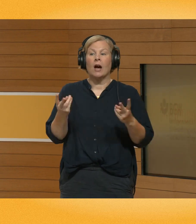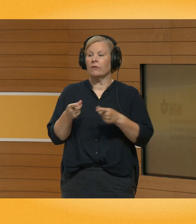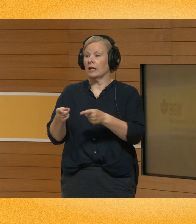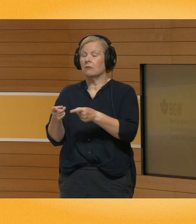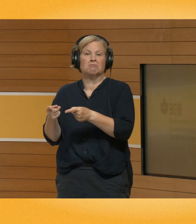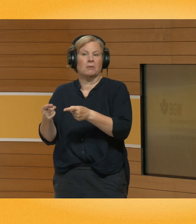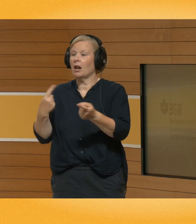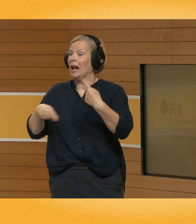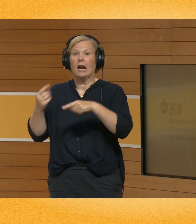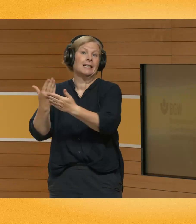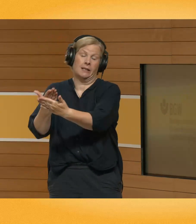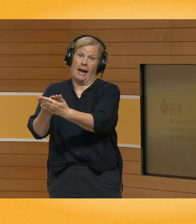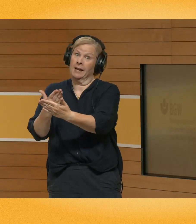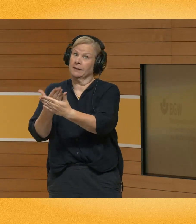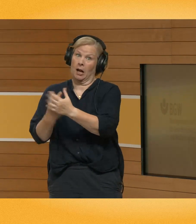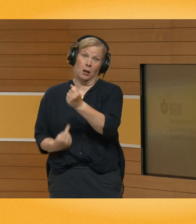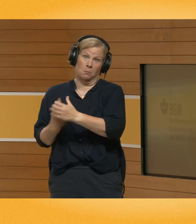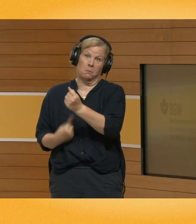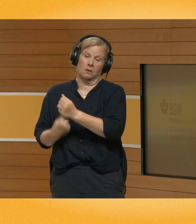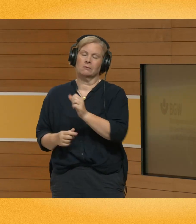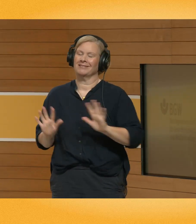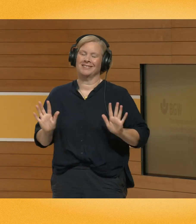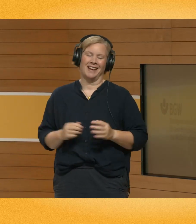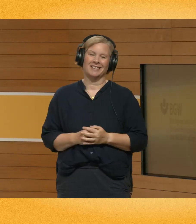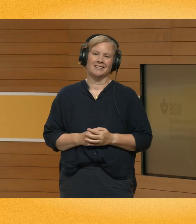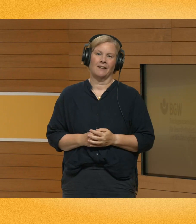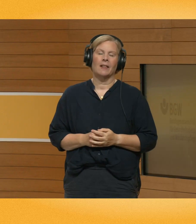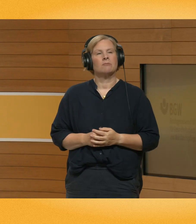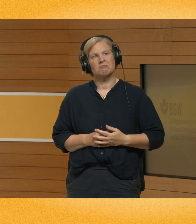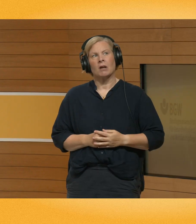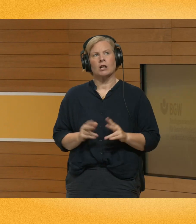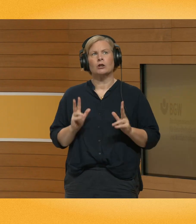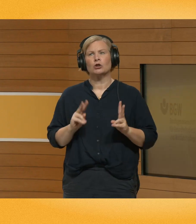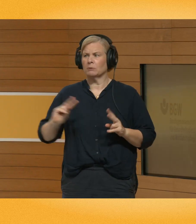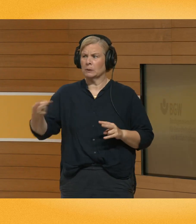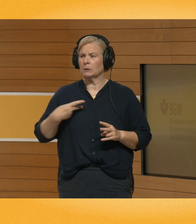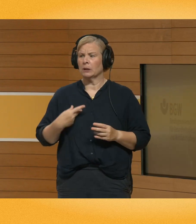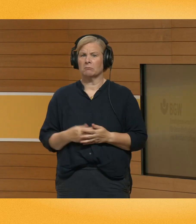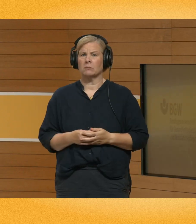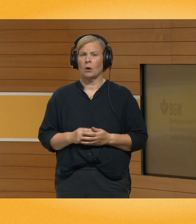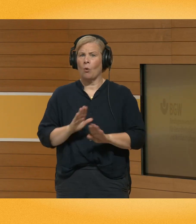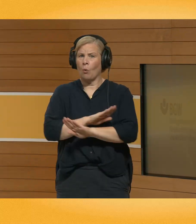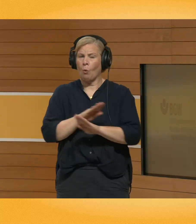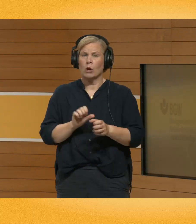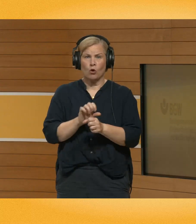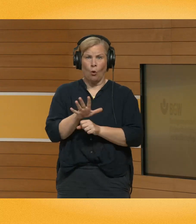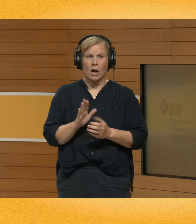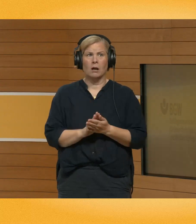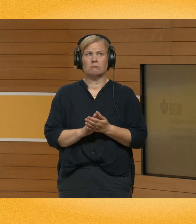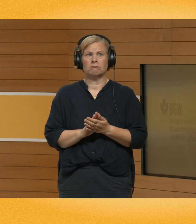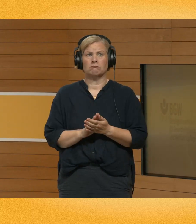Yes, 2 years ahead. Yeah. Mm-hmm. Yeah, so I can also tell, like, from a research